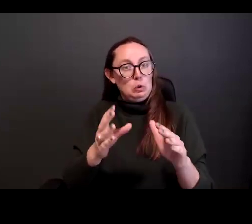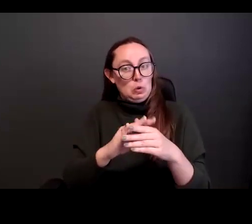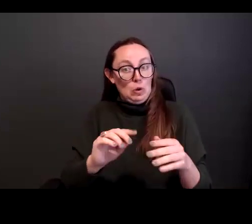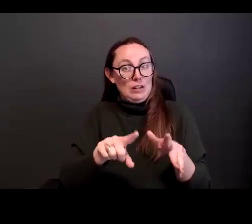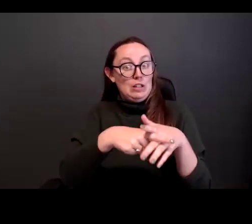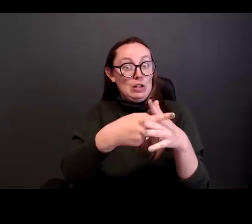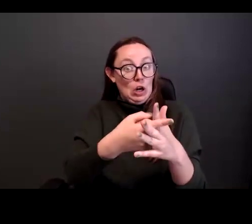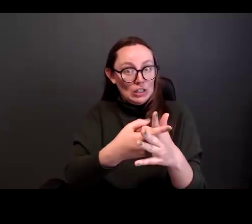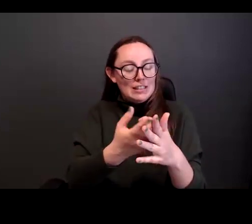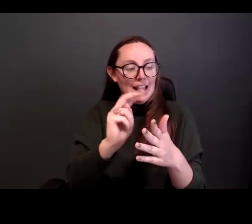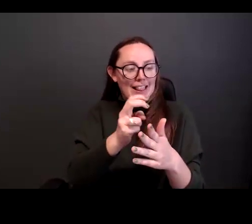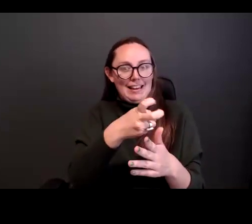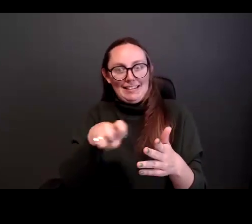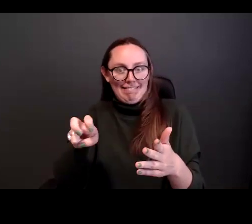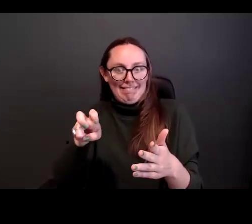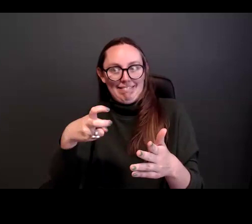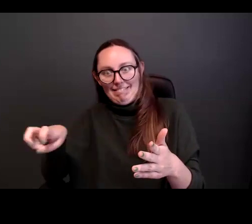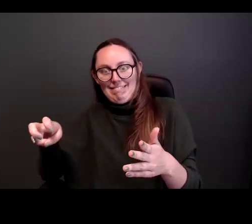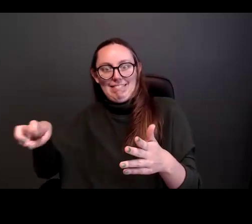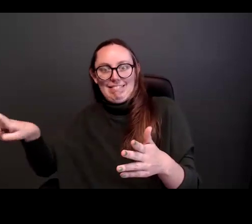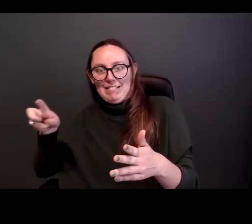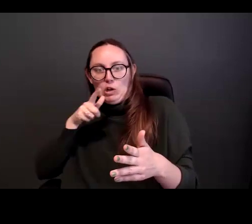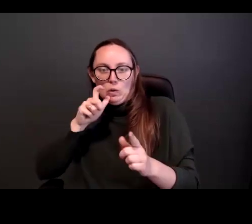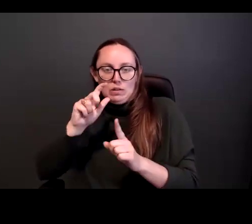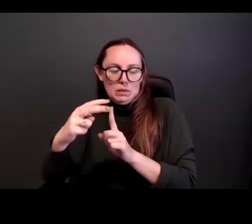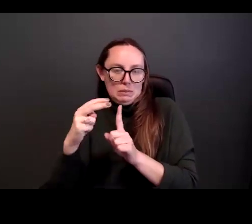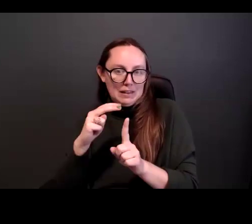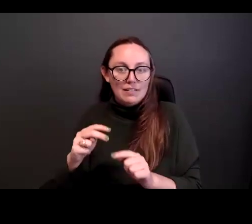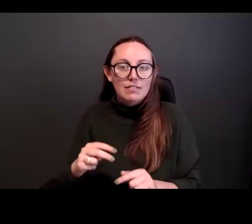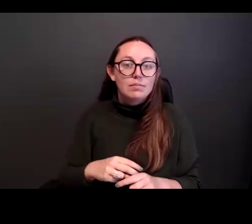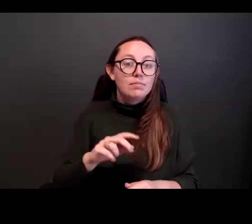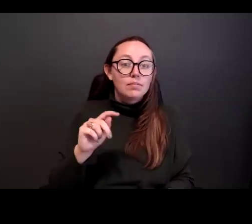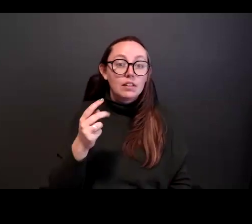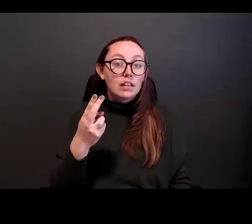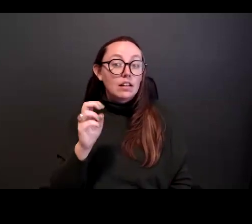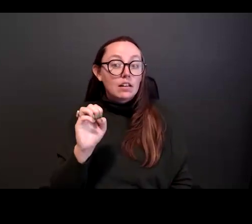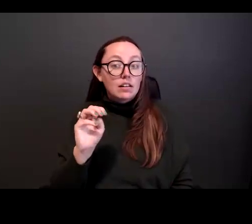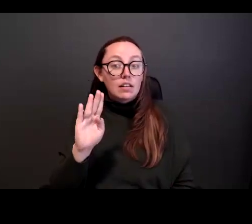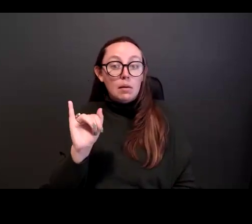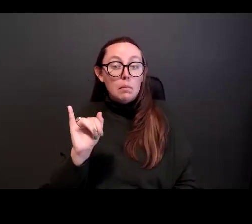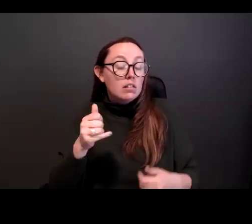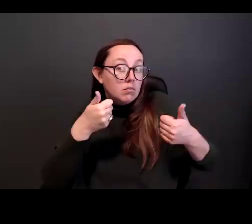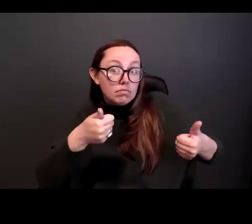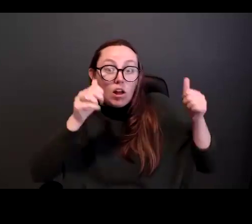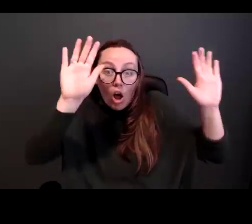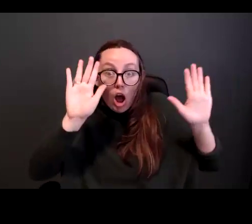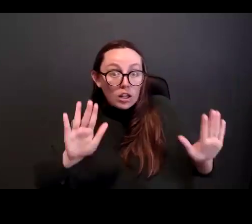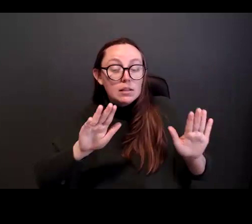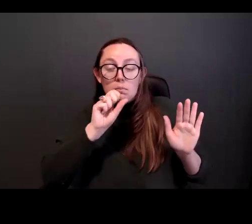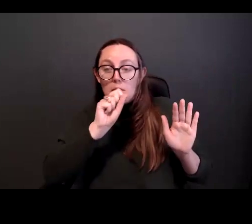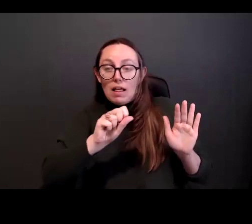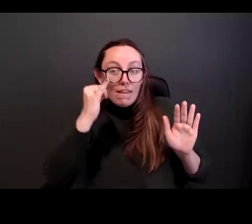that. I love that. What else? Does anybody else want to take it from the woman's perspective?